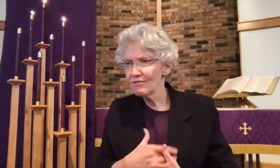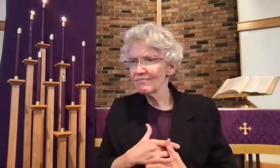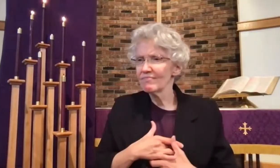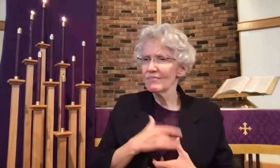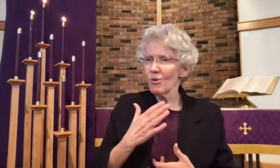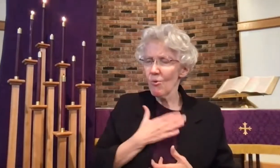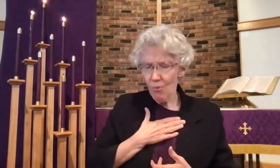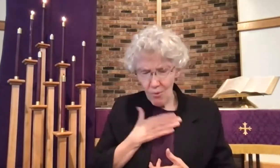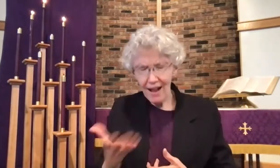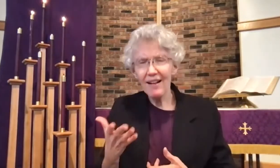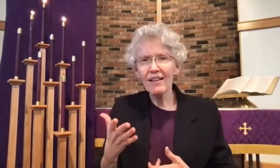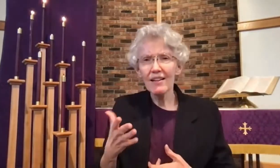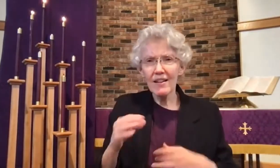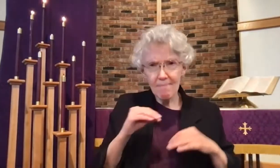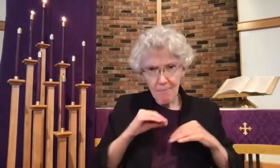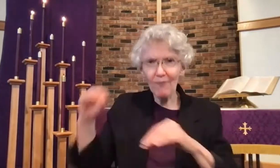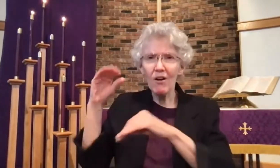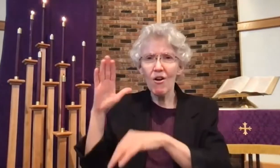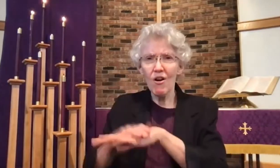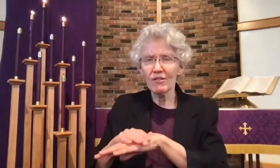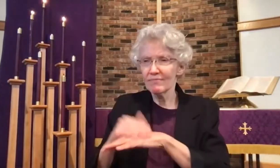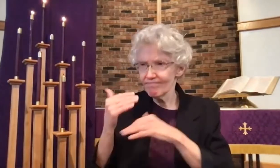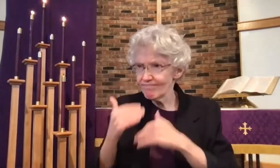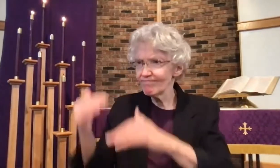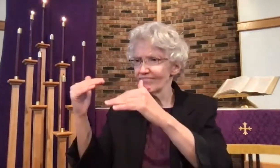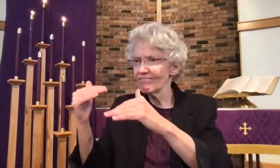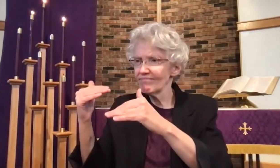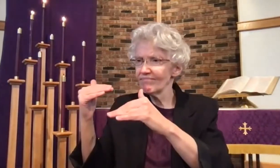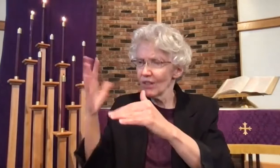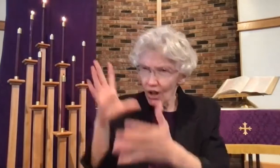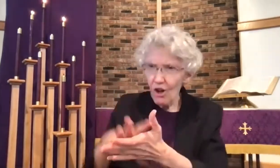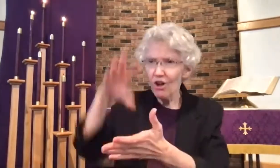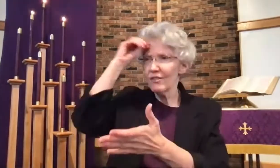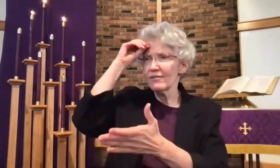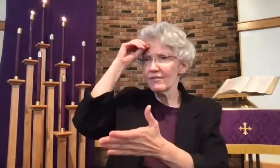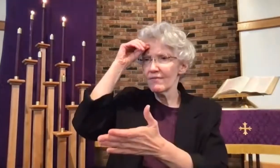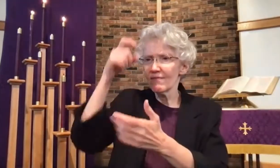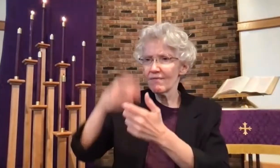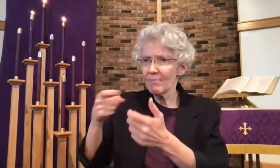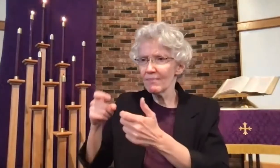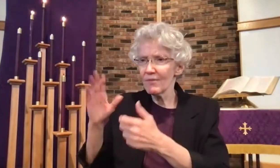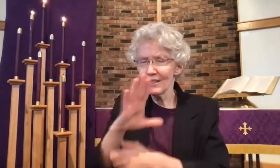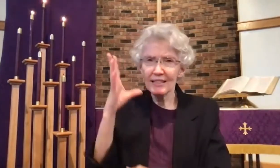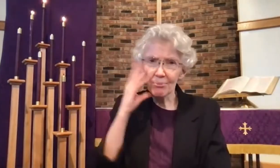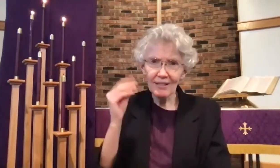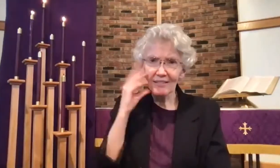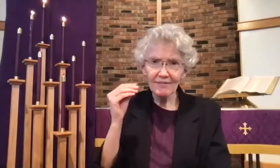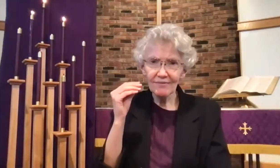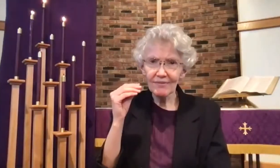that your hearts are willing to move forward and onward, to continue learning